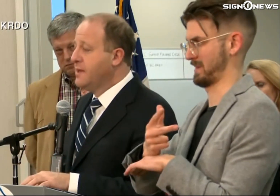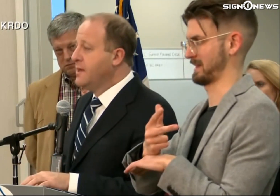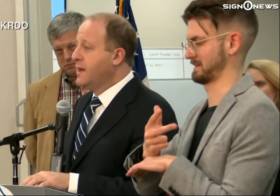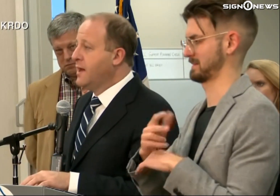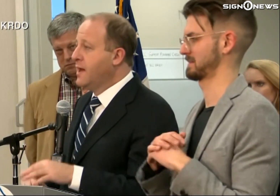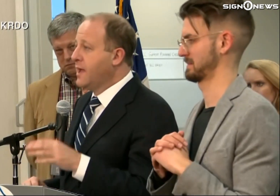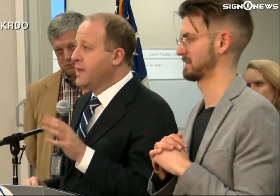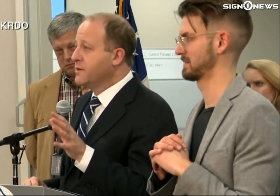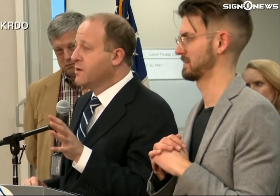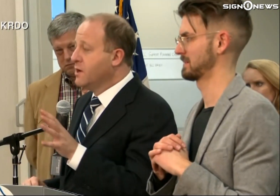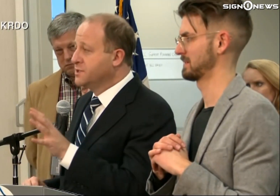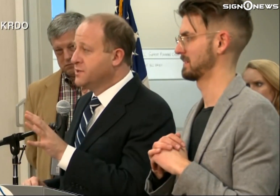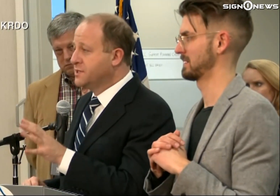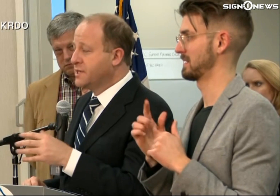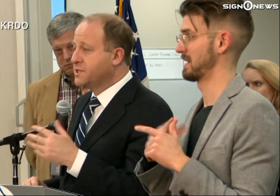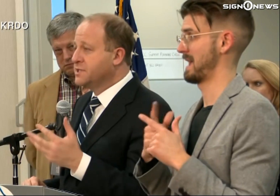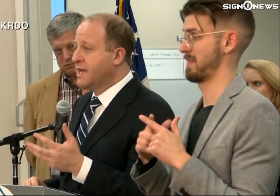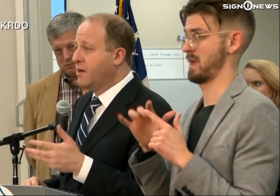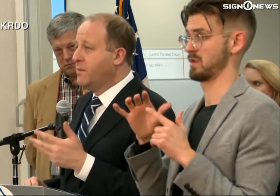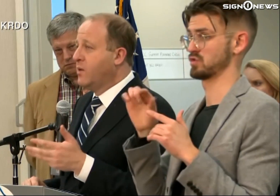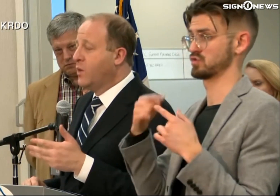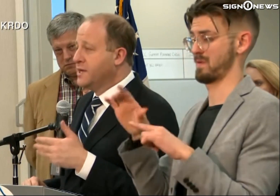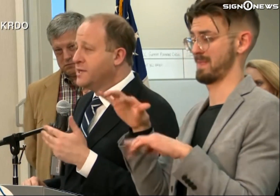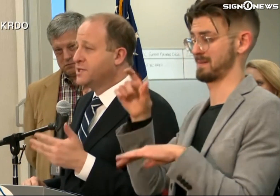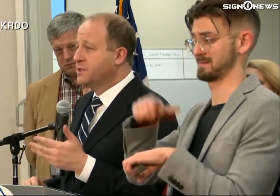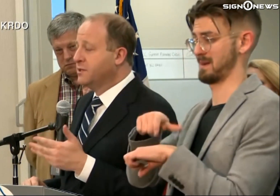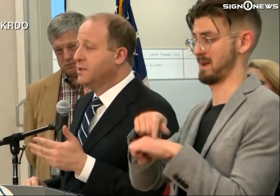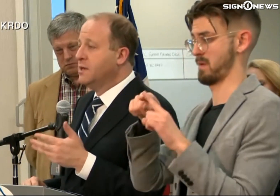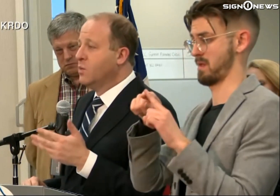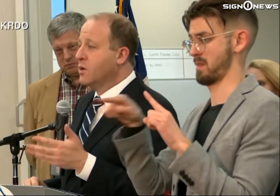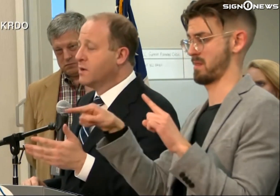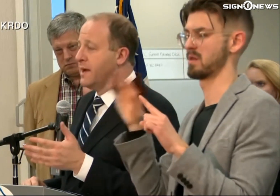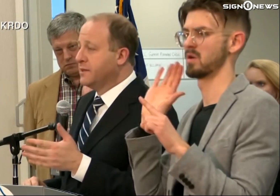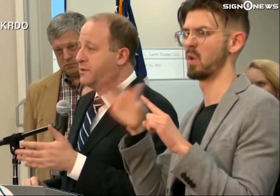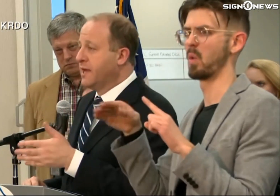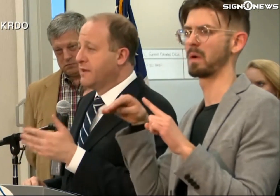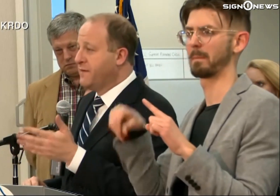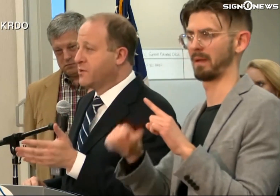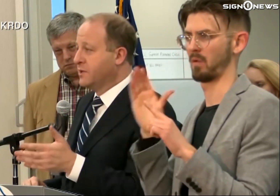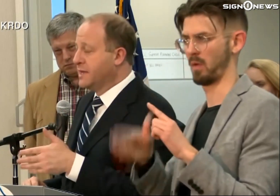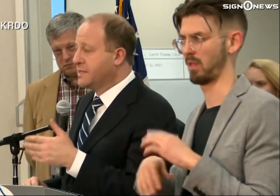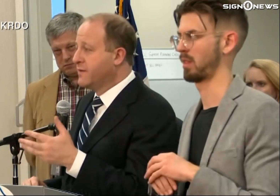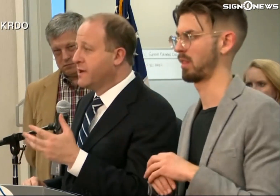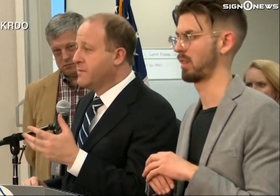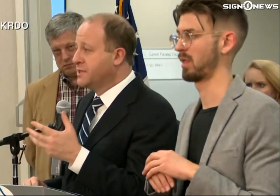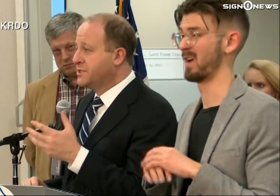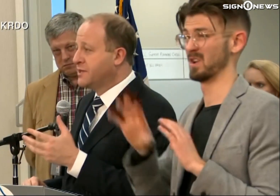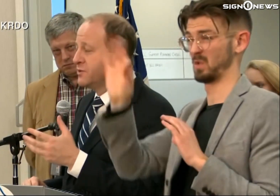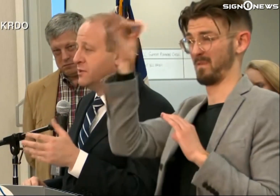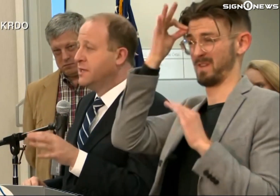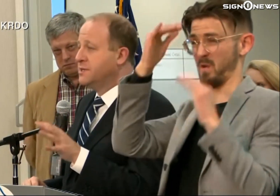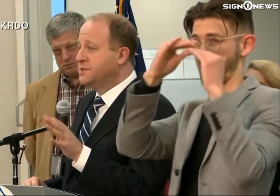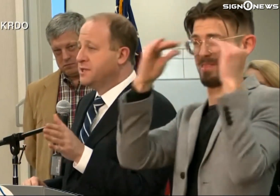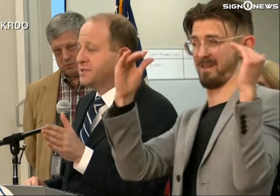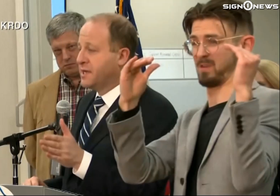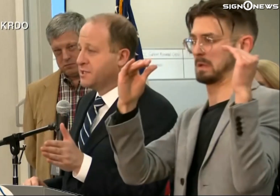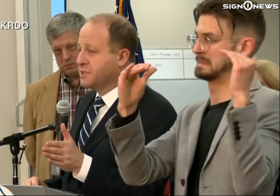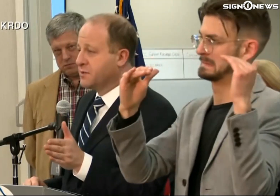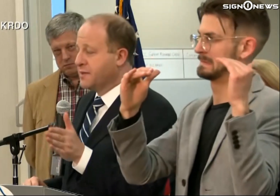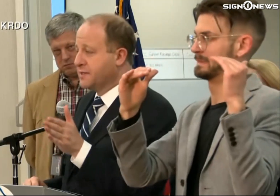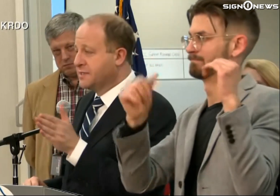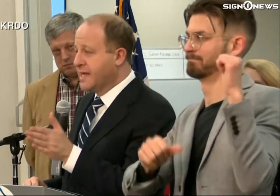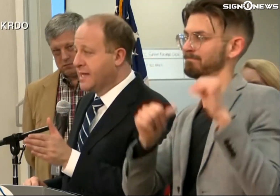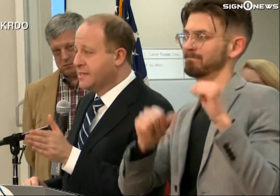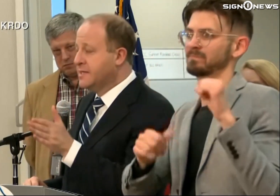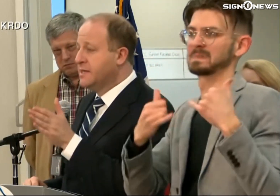compensated. And there are also discussions now about what additional work might look like federally. That's very much central to the